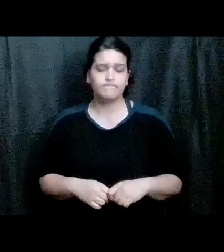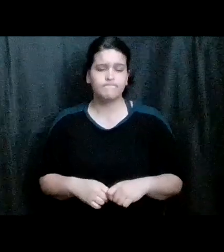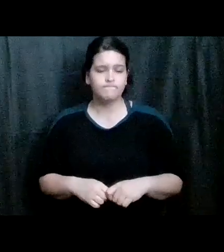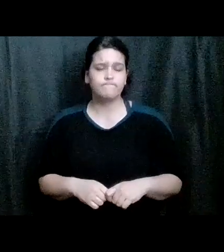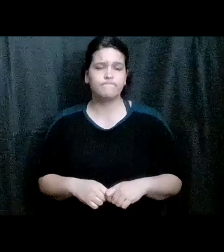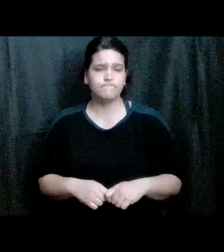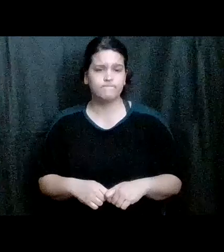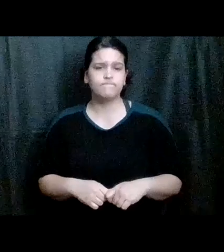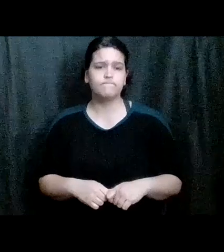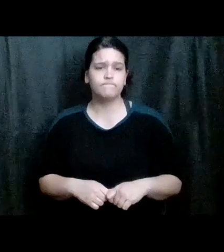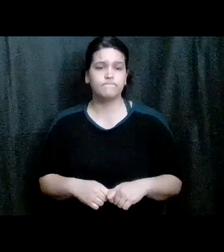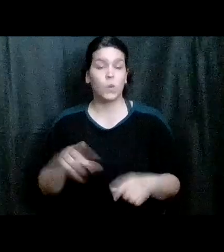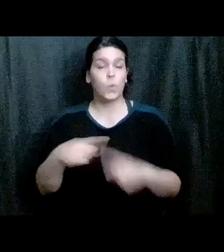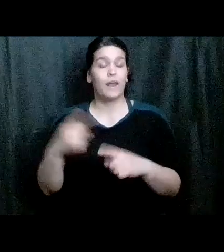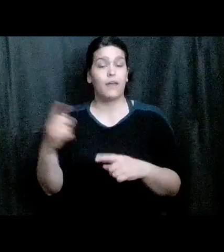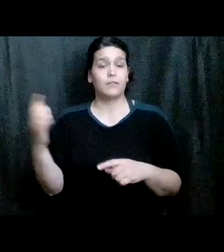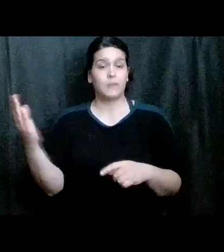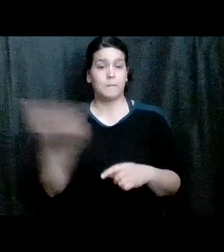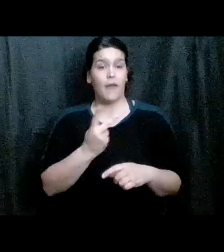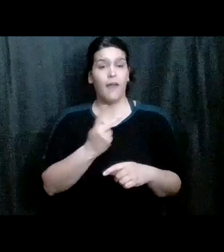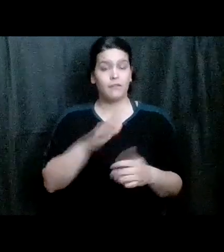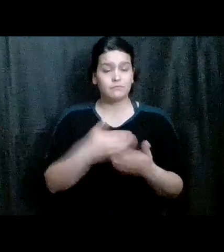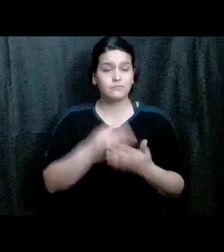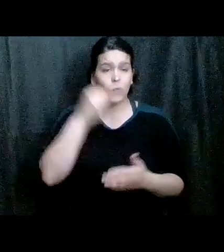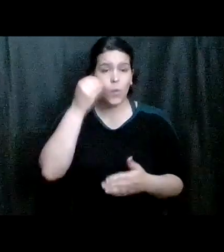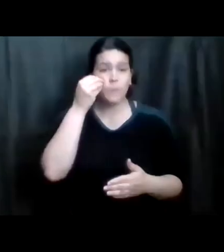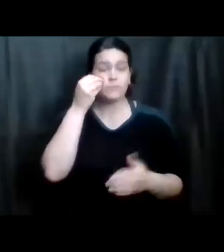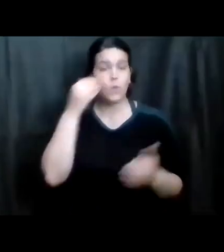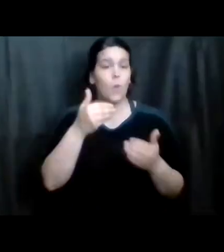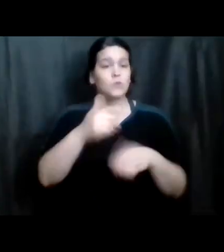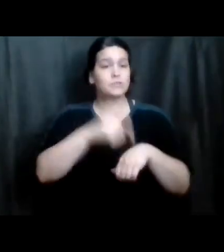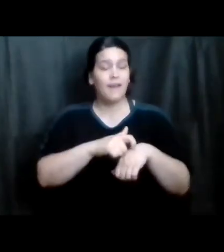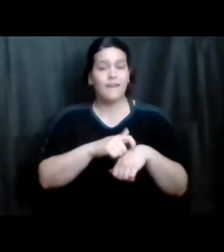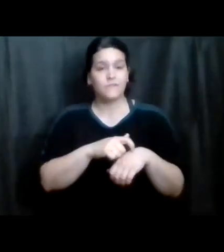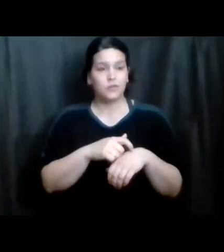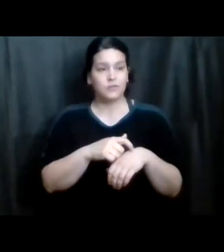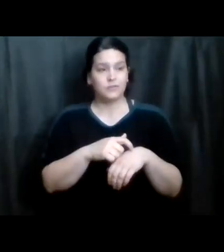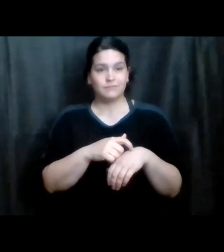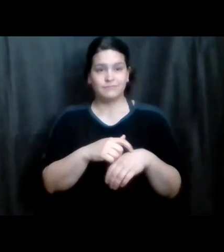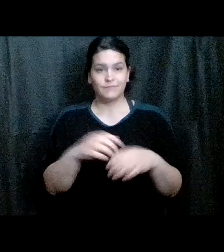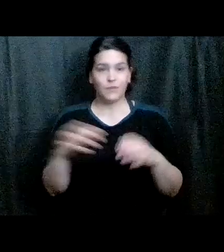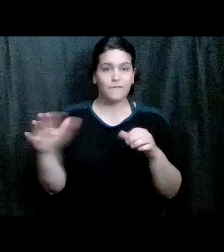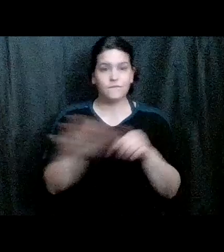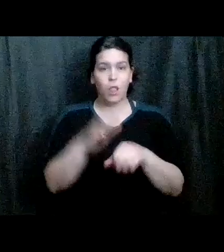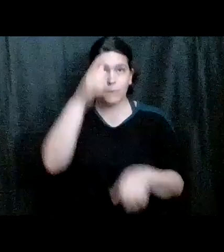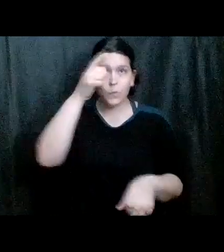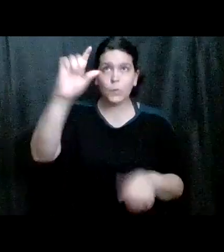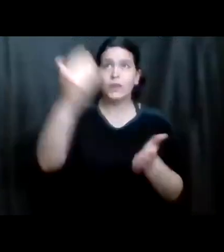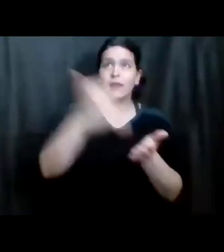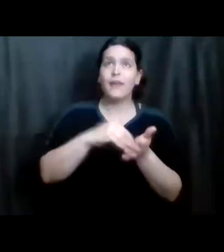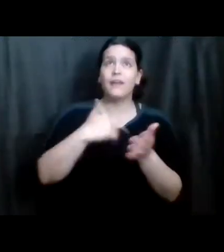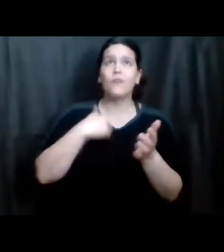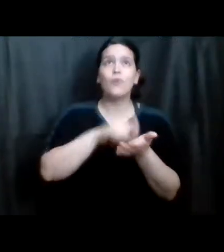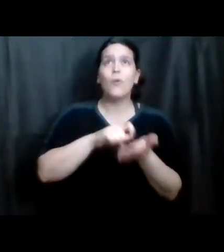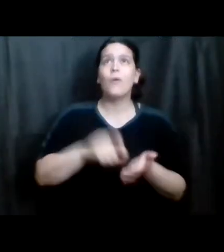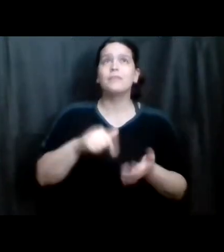so when I came back, it was almost time for another full moon. And so I wrote this poem thinking about full moon intentions and what